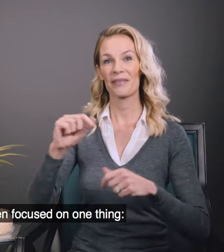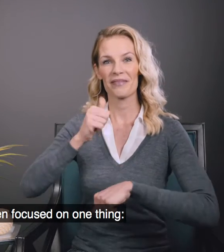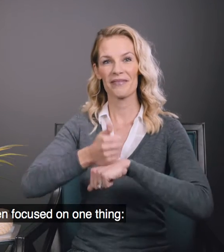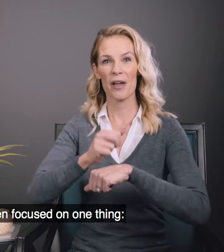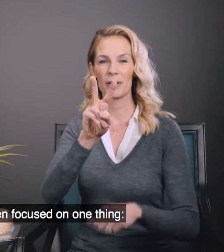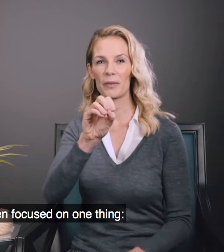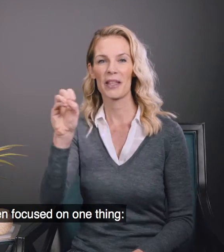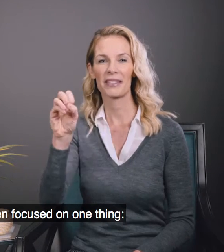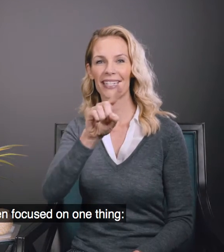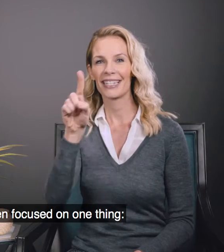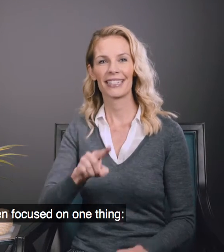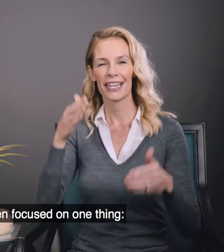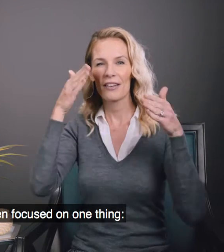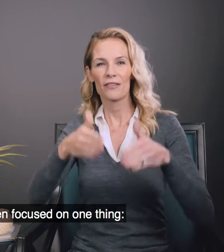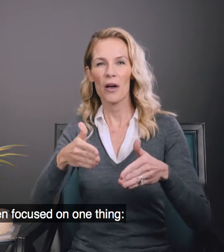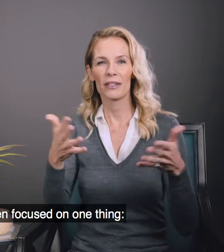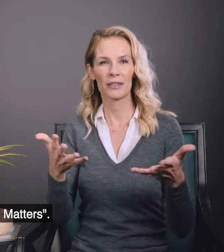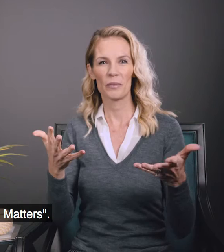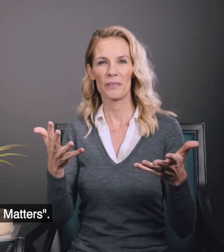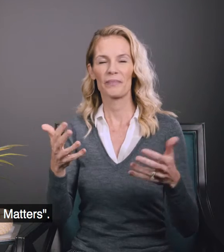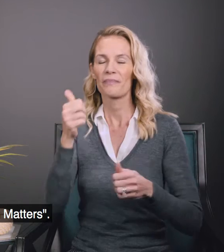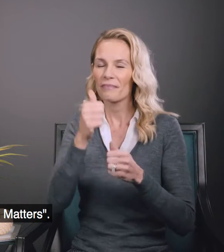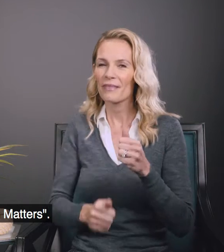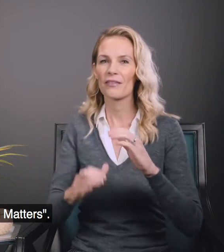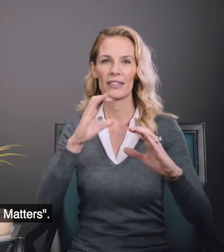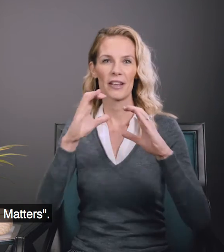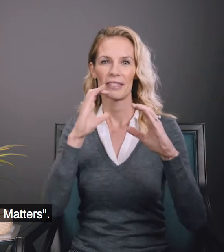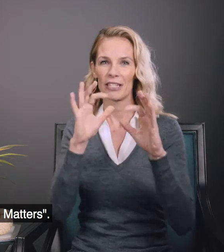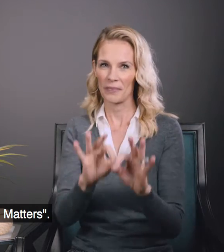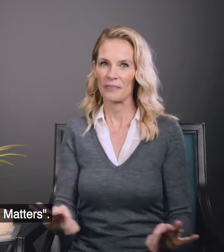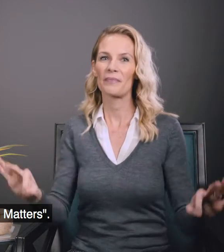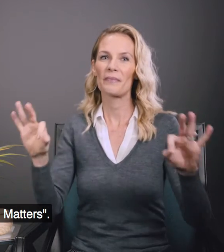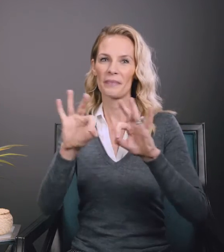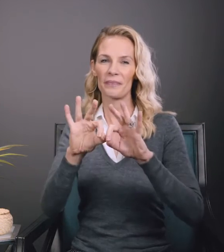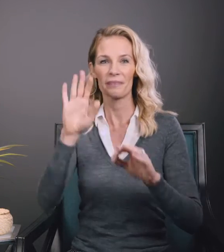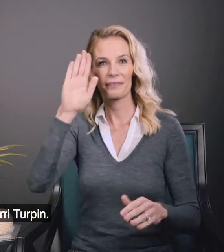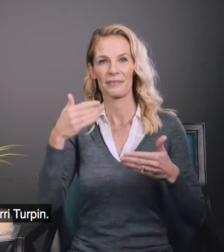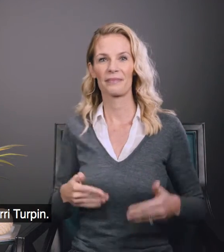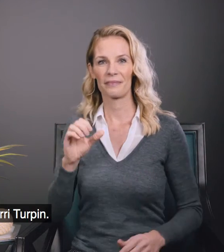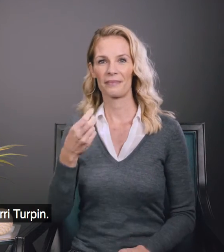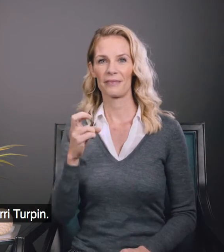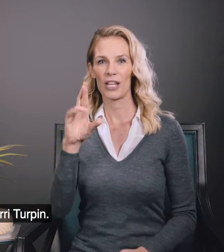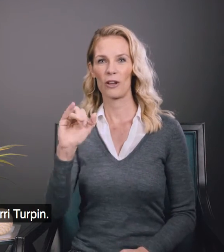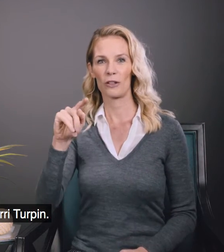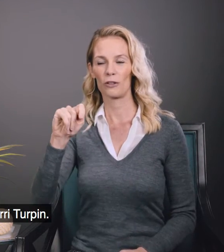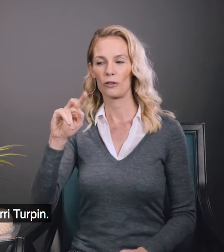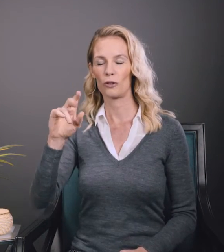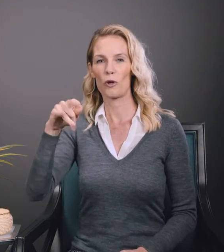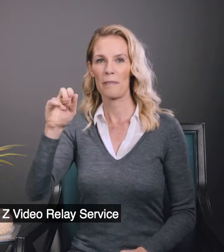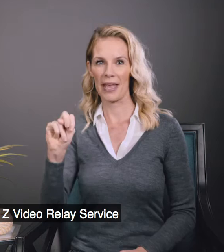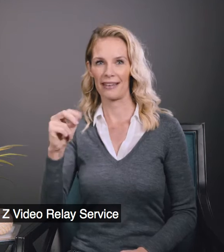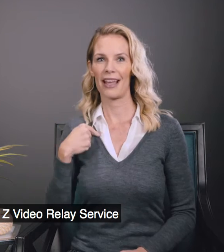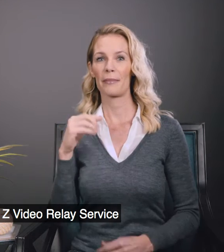Since founding in 2000, Z has been focused on one thing: every conversation matters. Hi, my name is Sherry